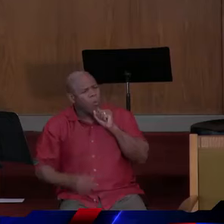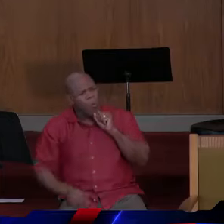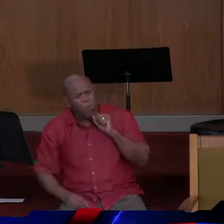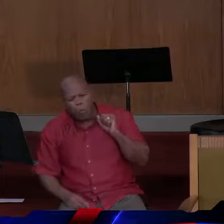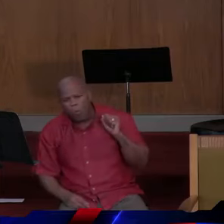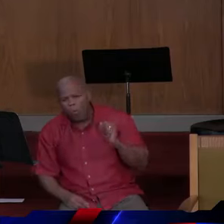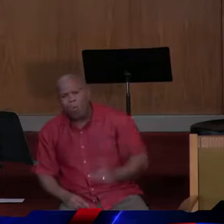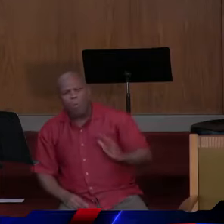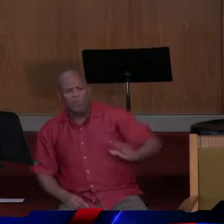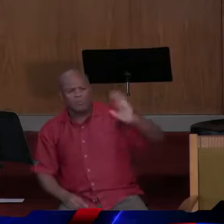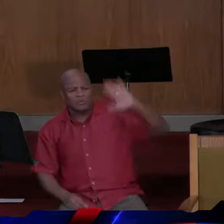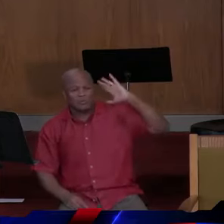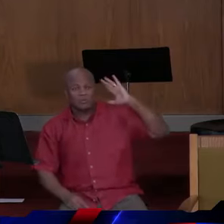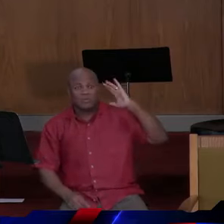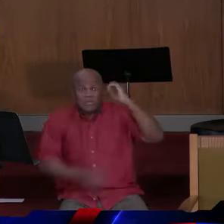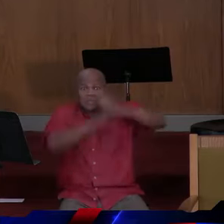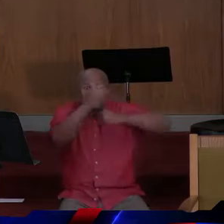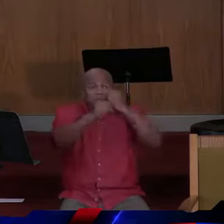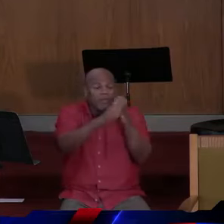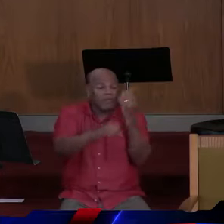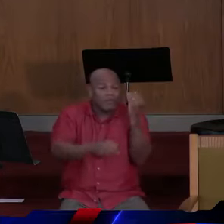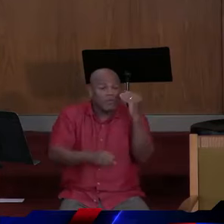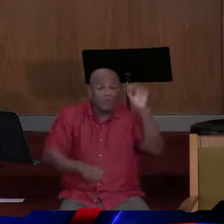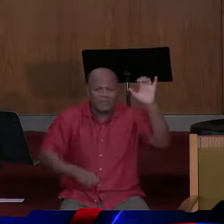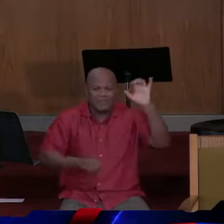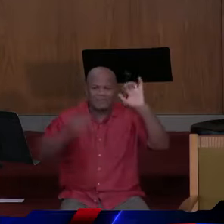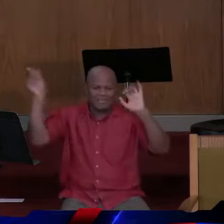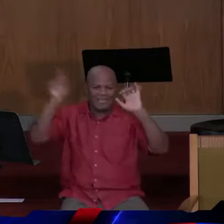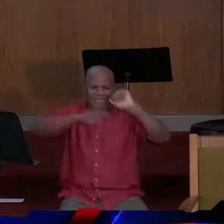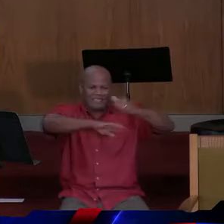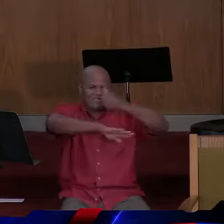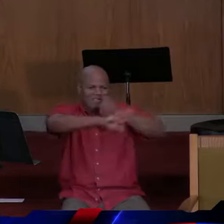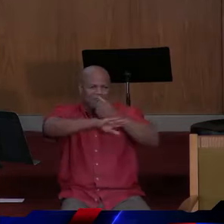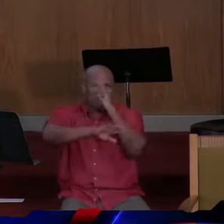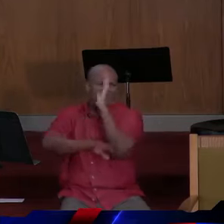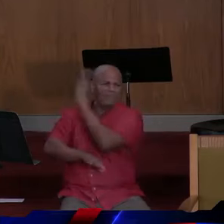the 1400, year 1400, they established their motto,